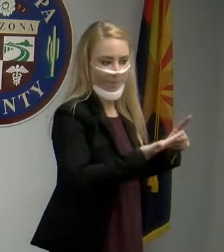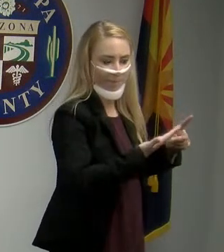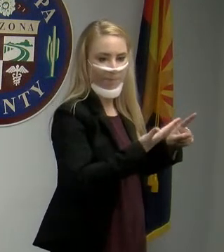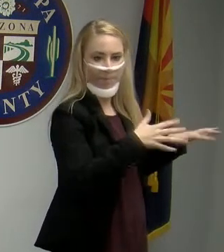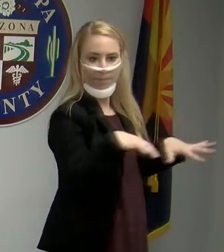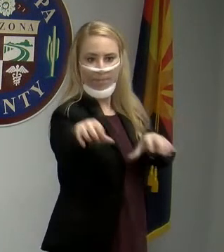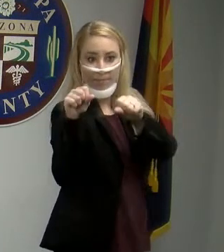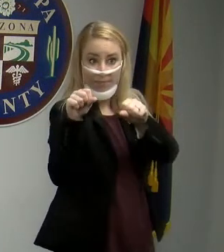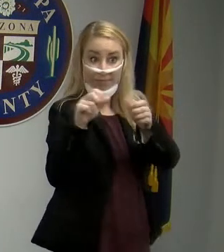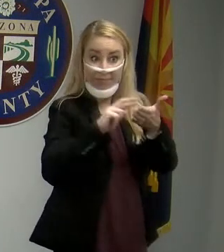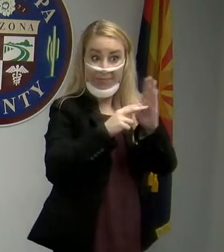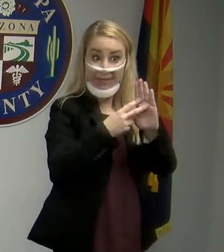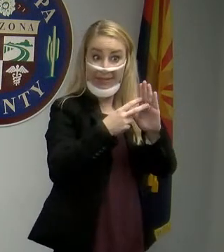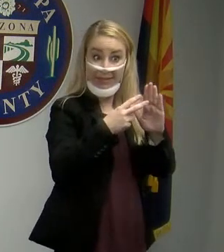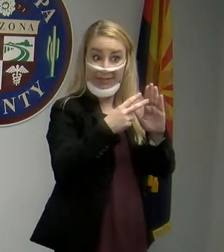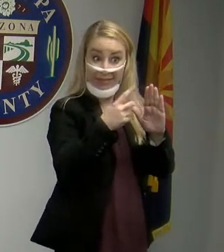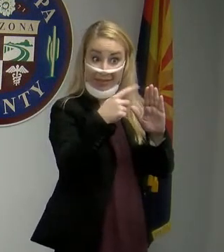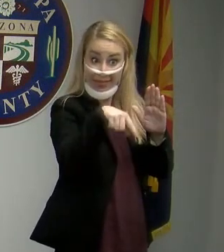ME's office as well?